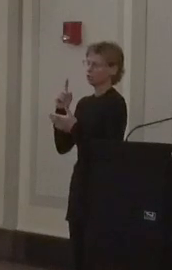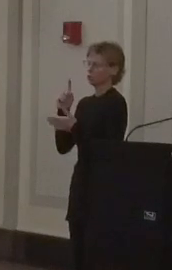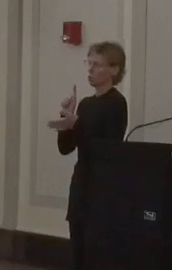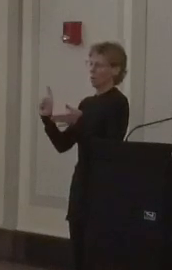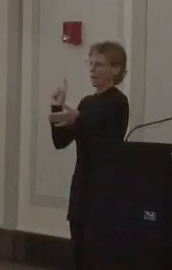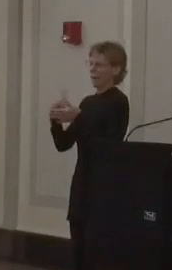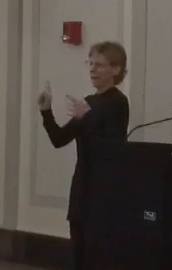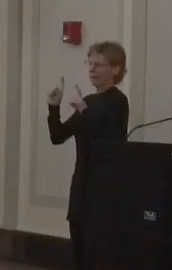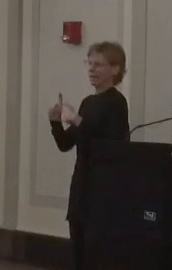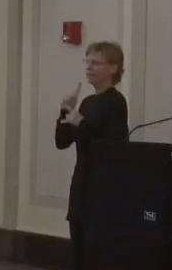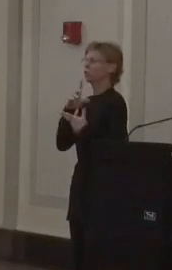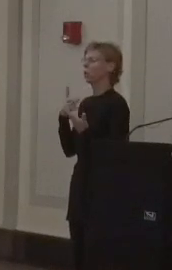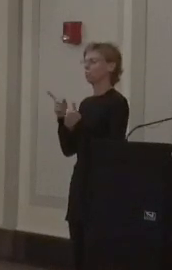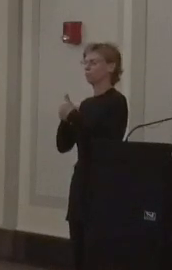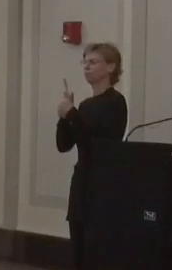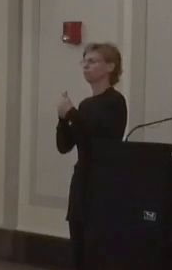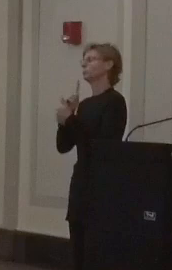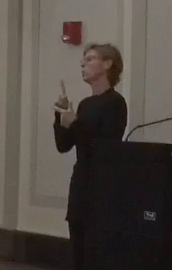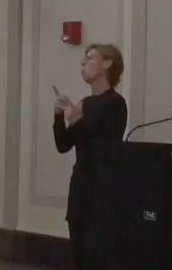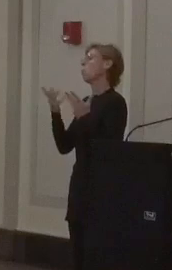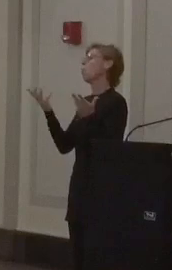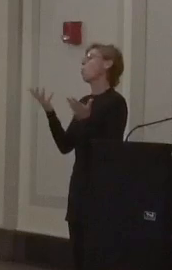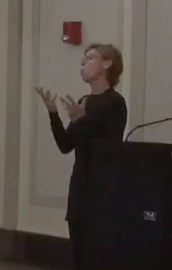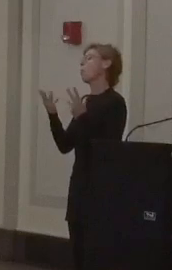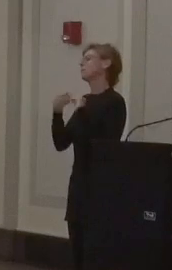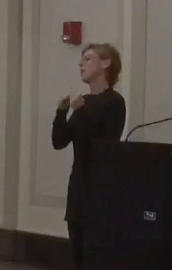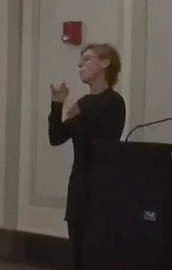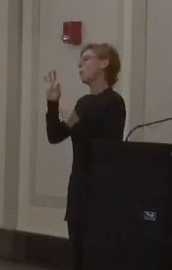So what is, the number citywide